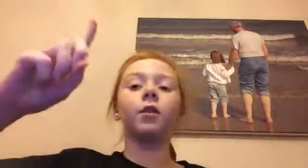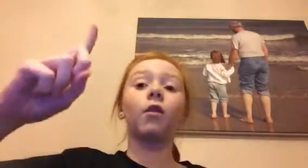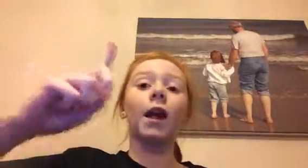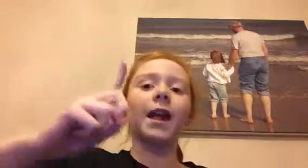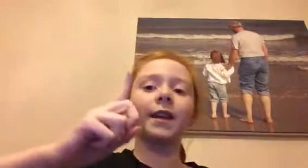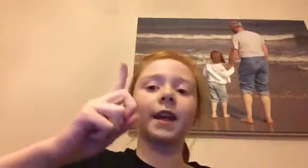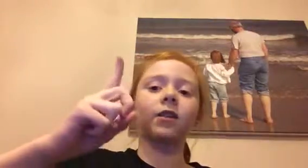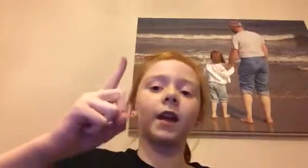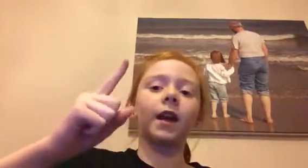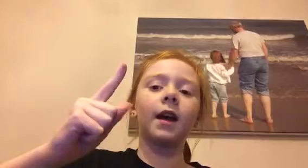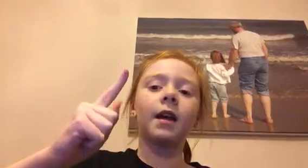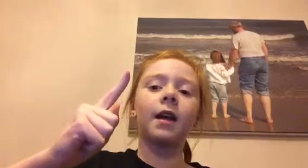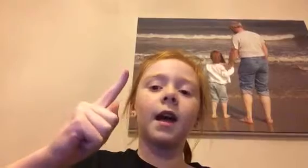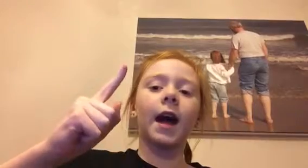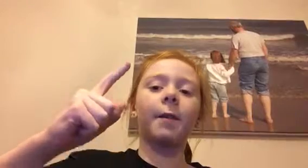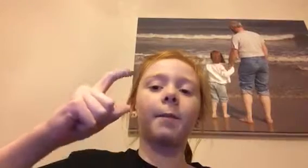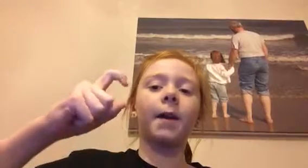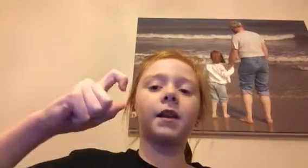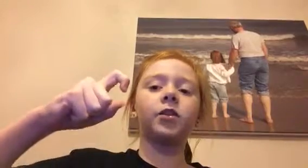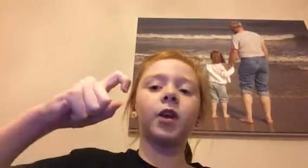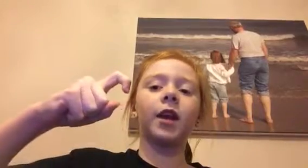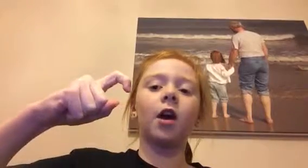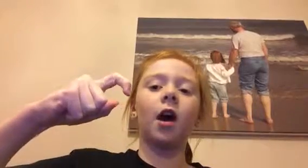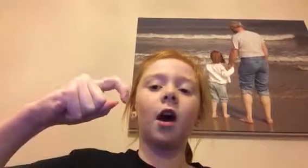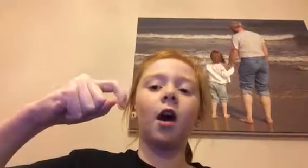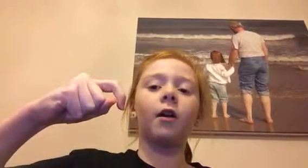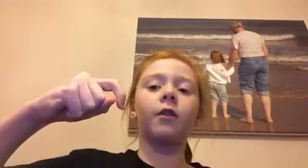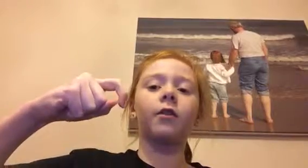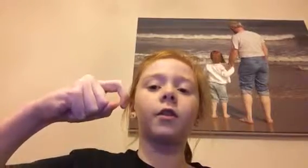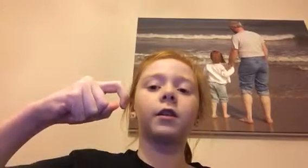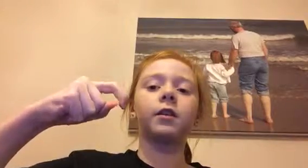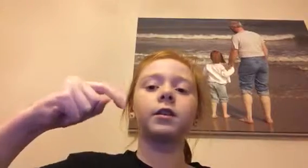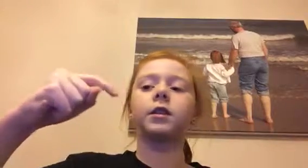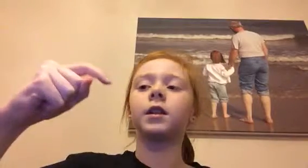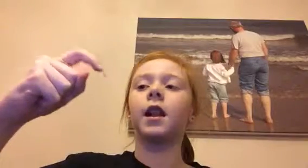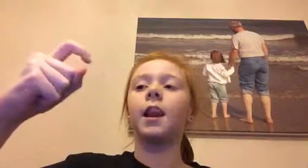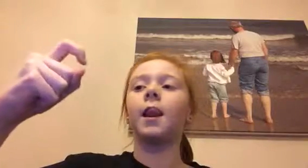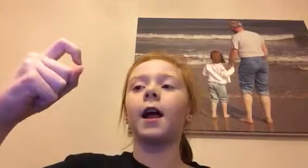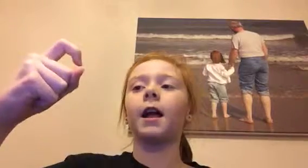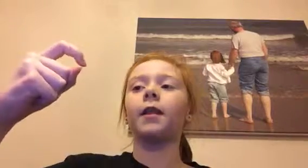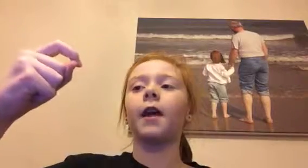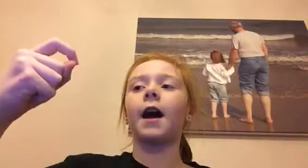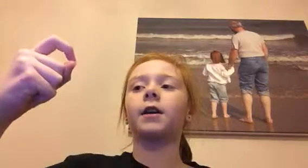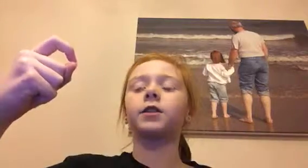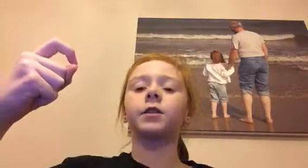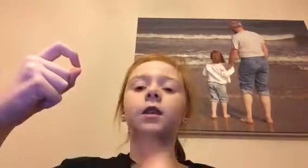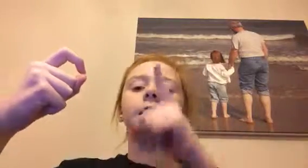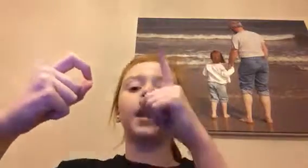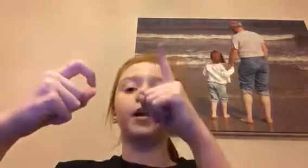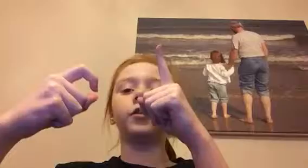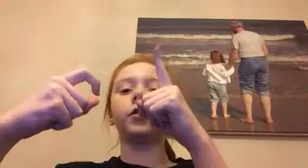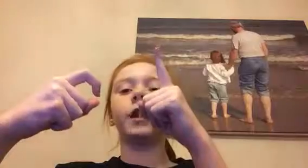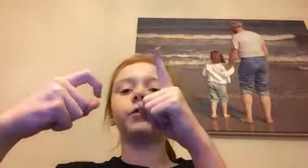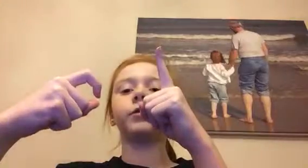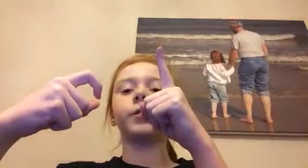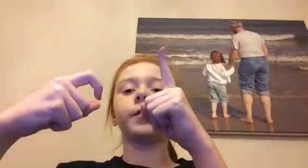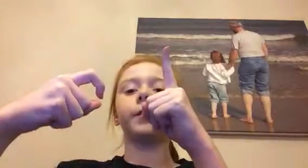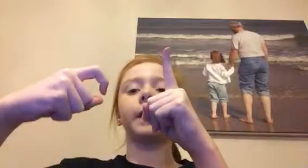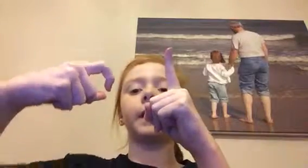your right index finger and bend it in half like that and your left index